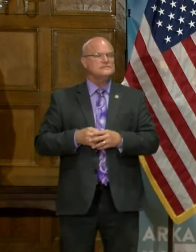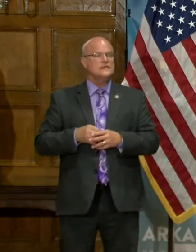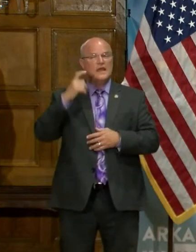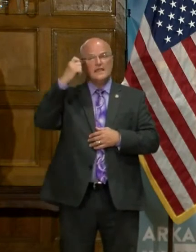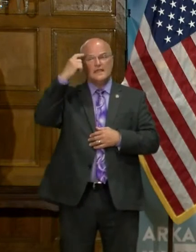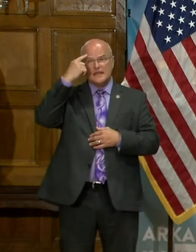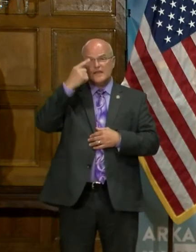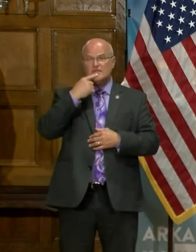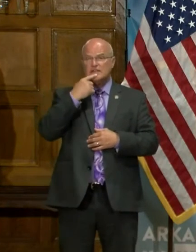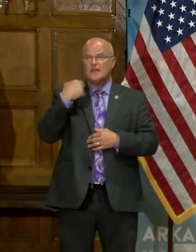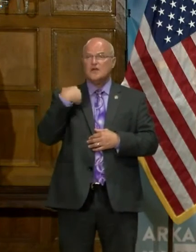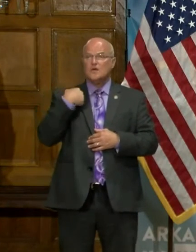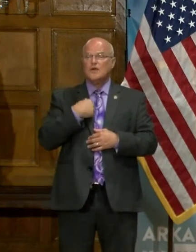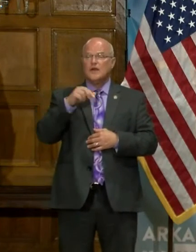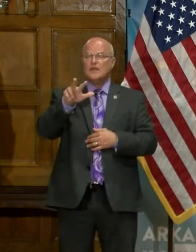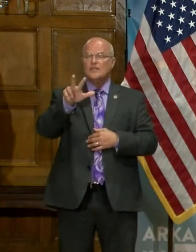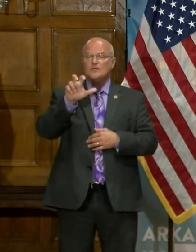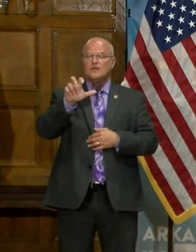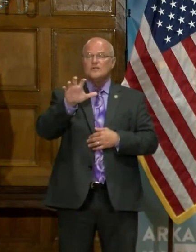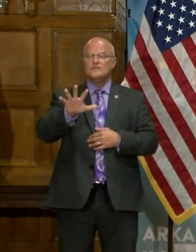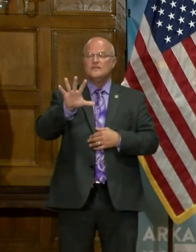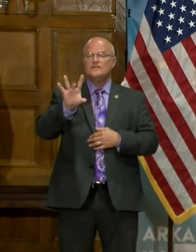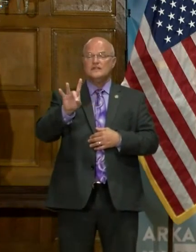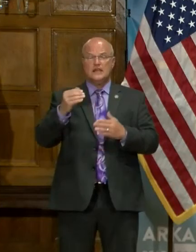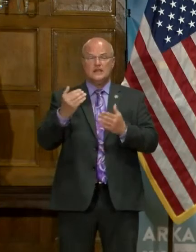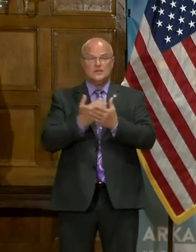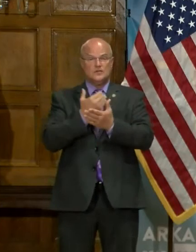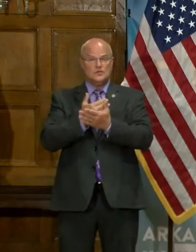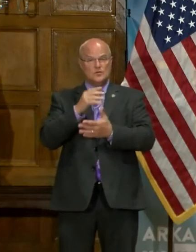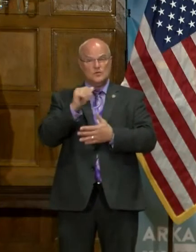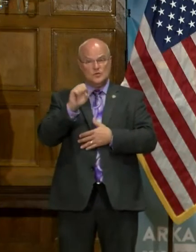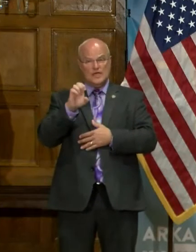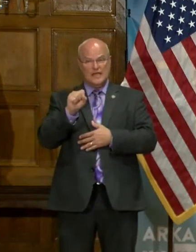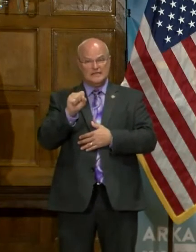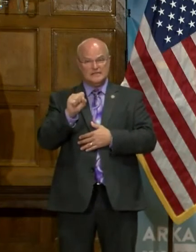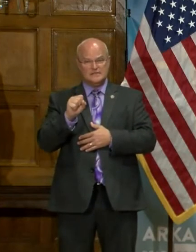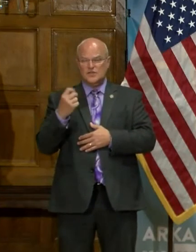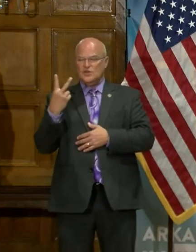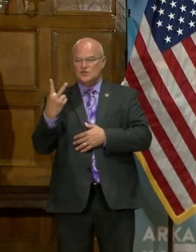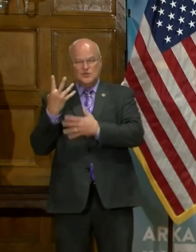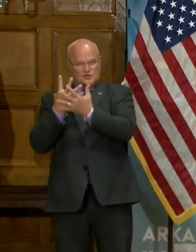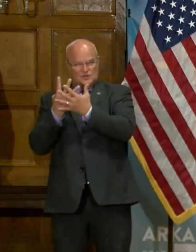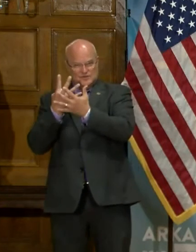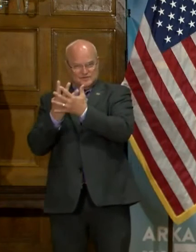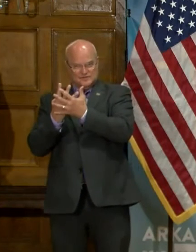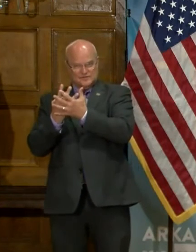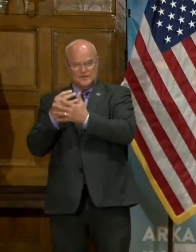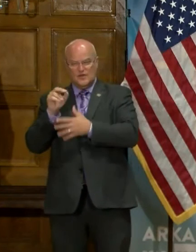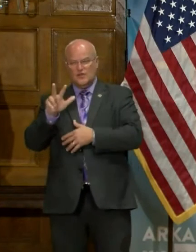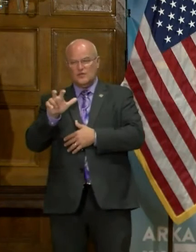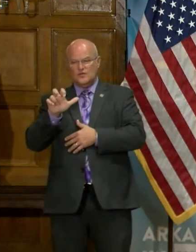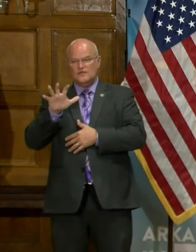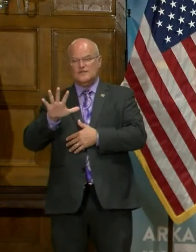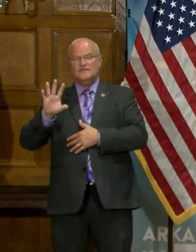The Governor mentioned we had 358 new cases. 2 of those were from correctional facilities, so 356 are